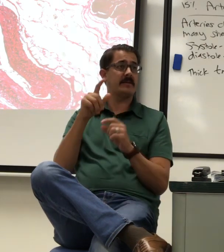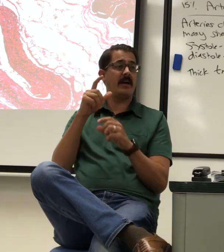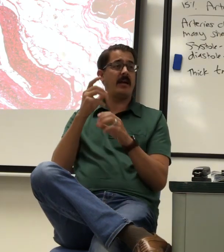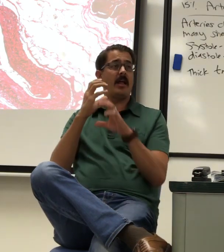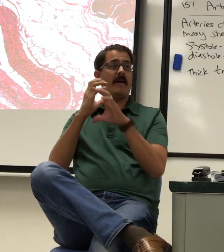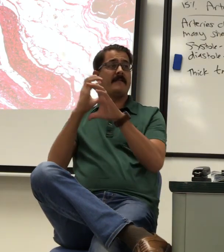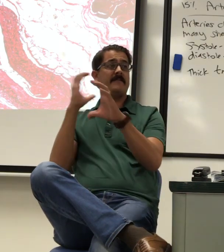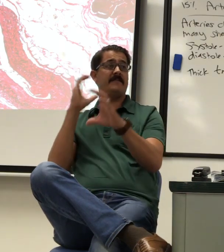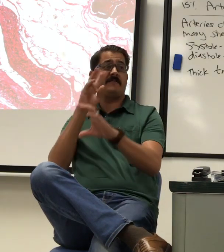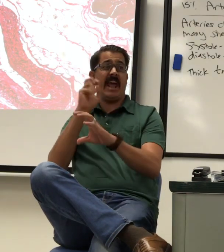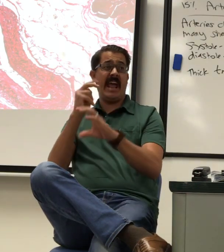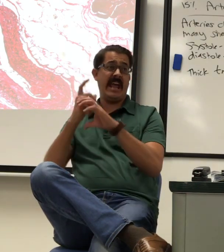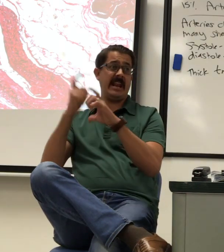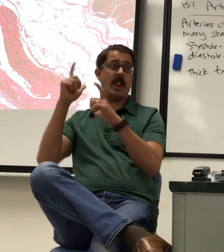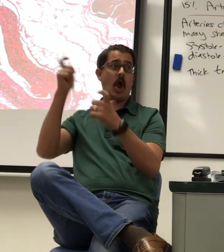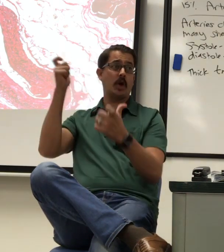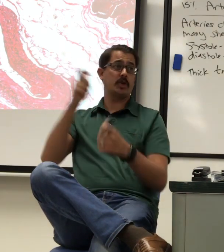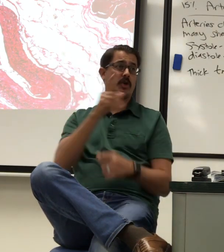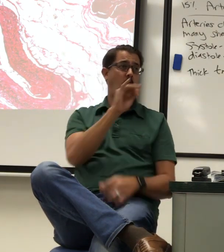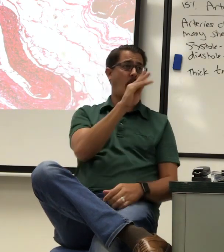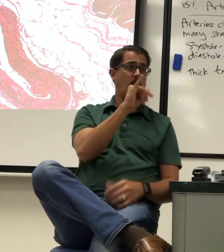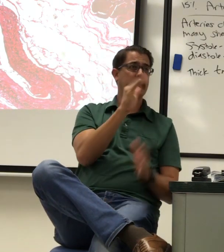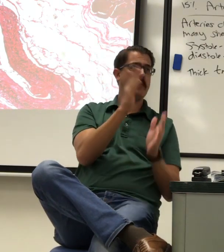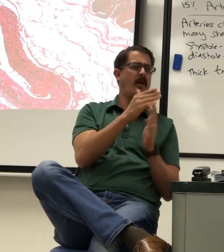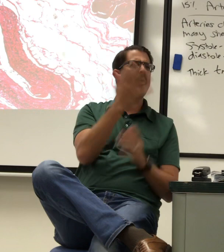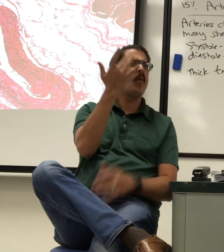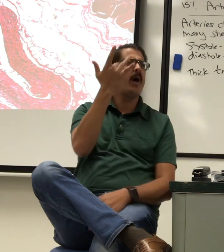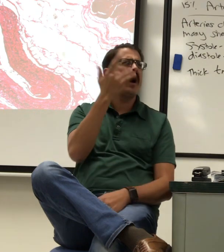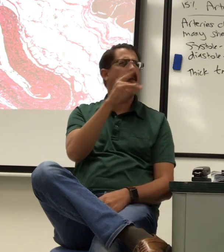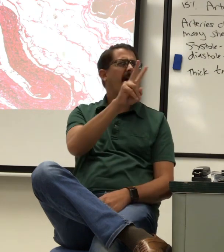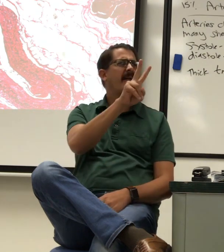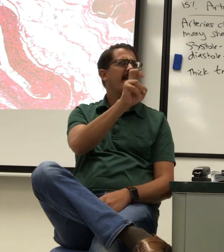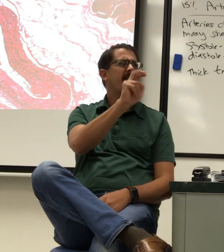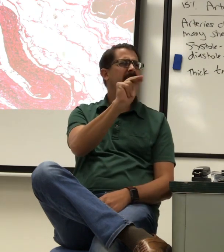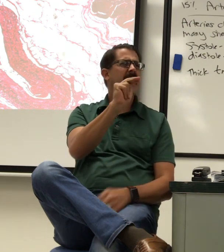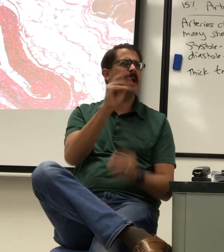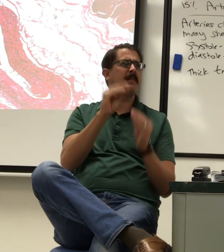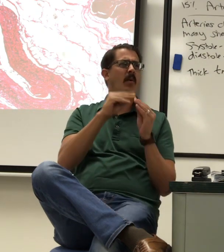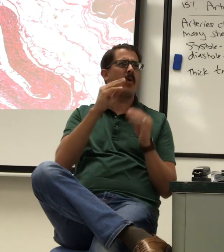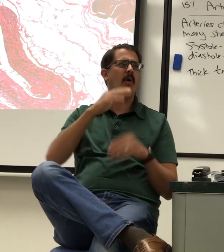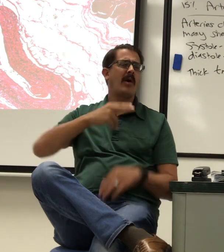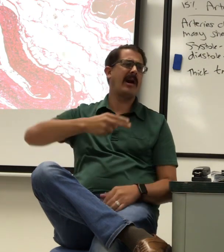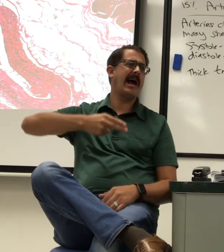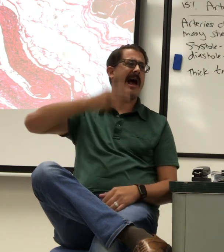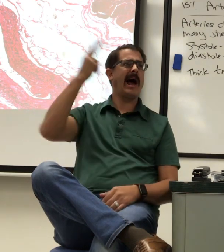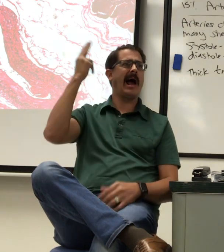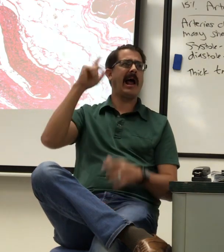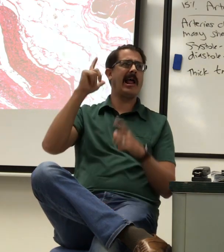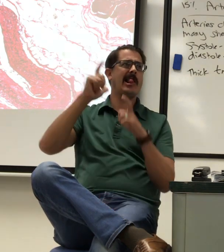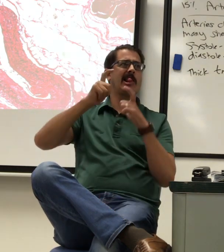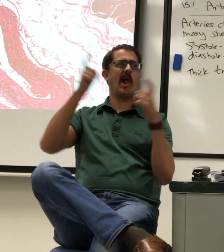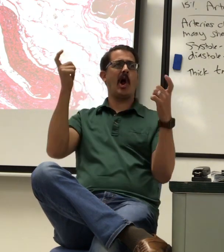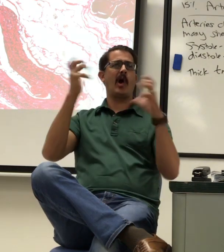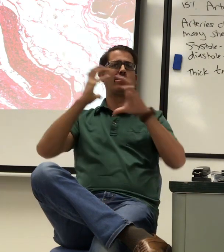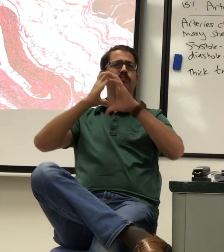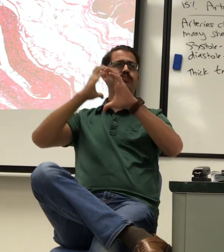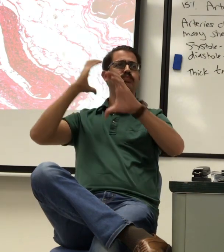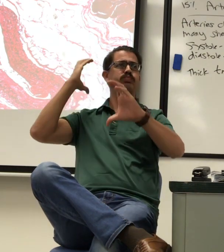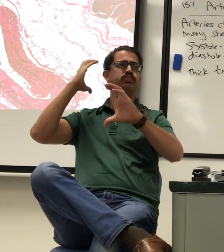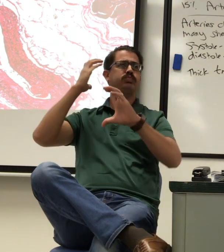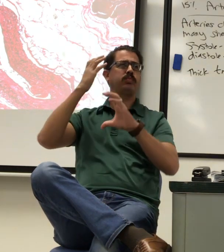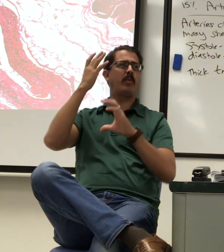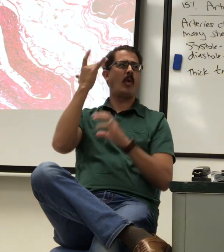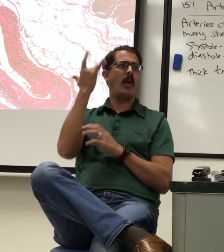have at the top. Why are veins so much more higher compliance? Why do they have that large